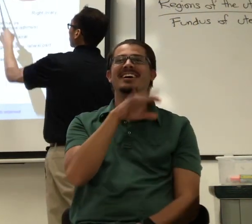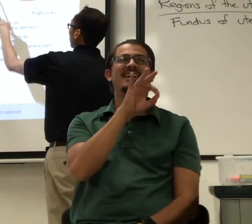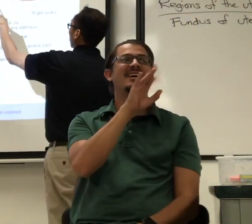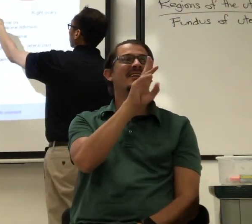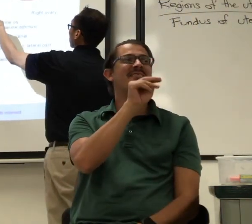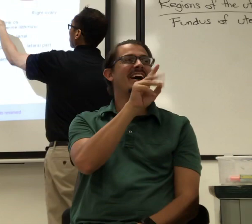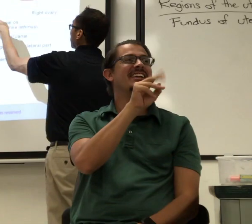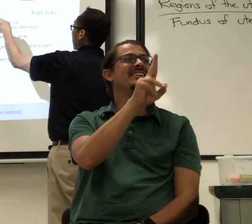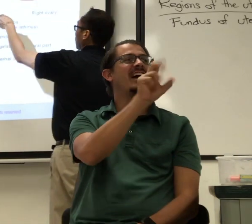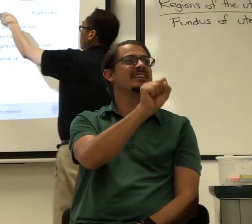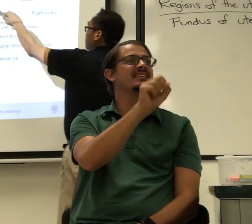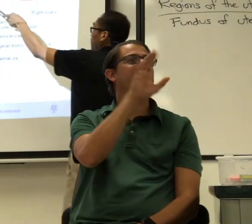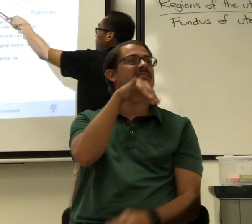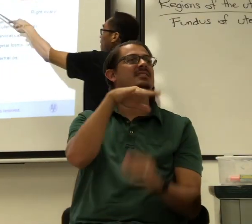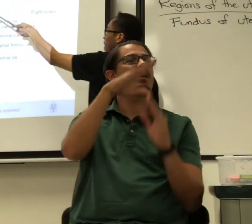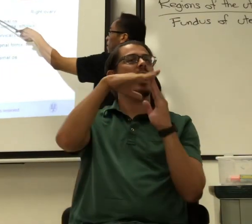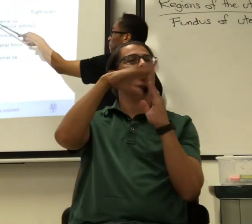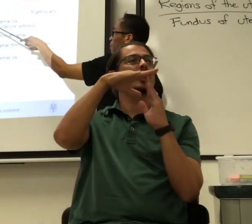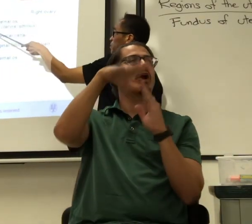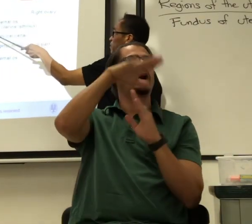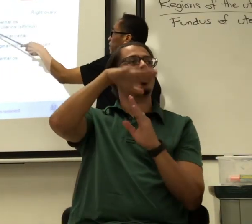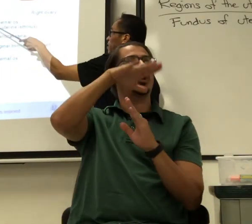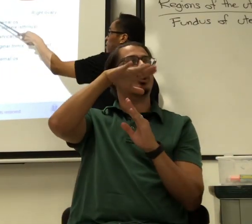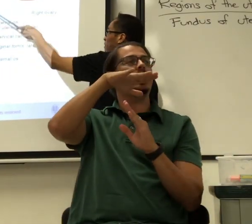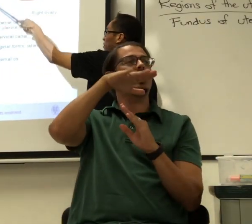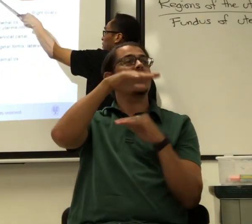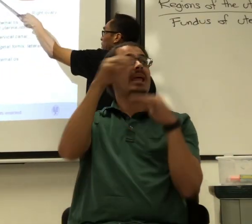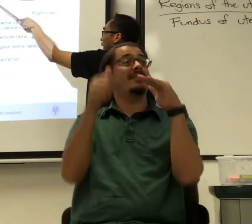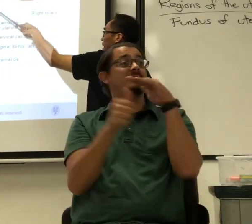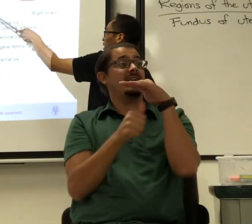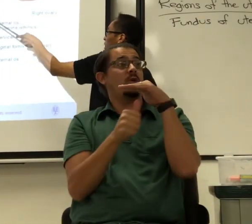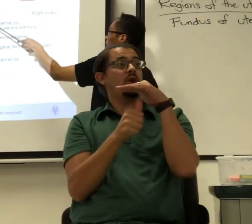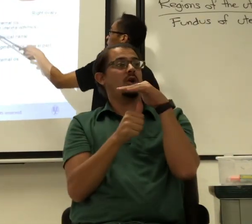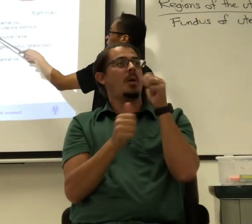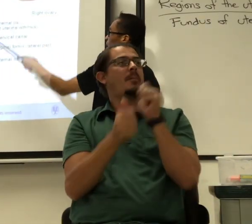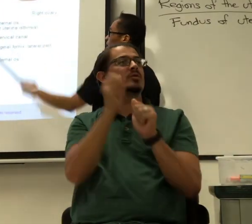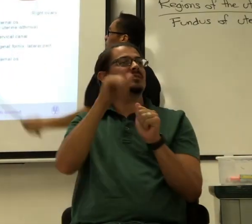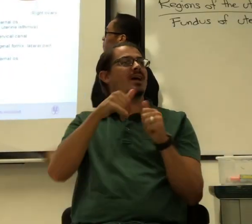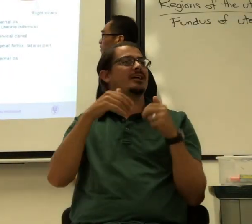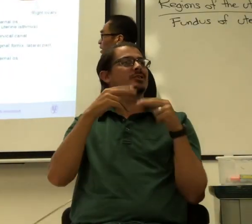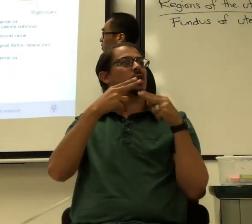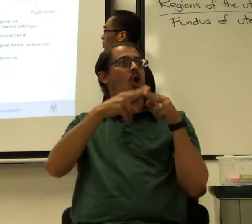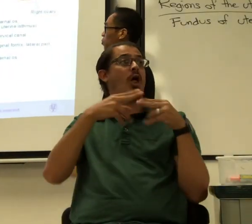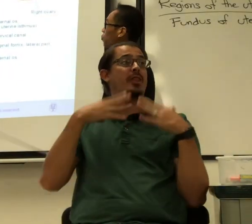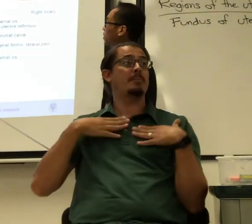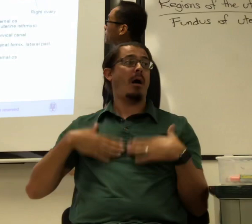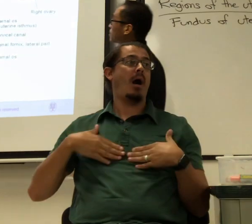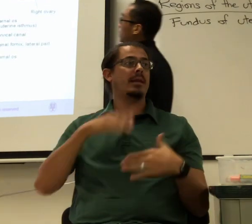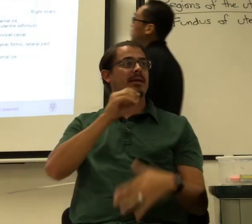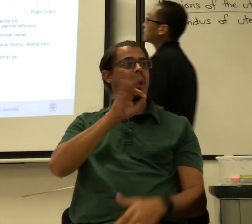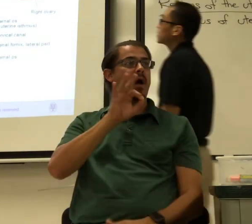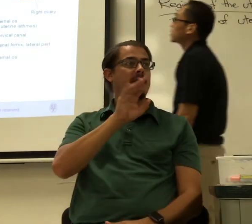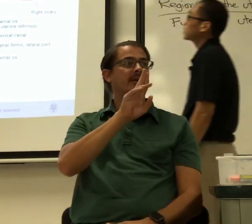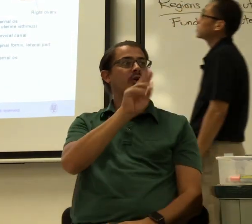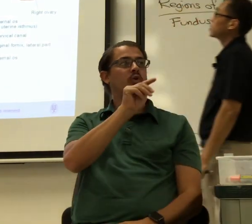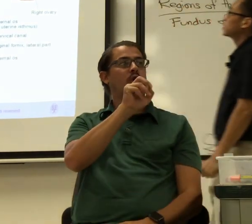this upper part. Now, inferior to that, most of it is called the body of the